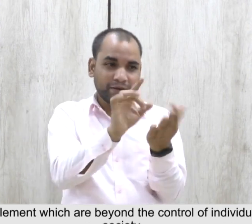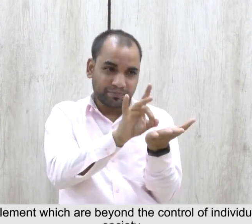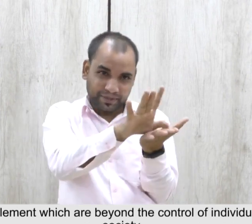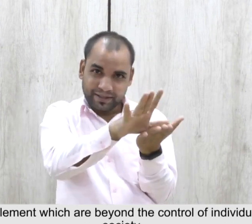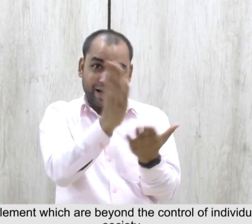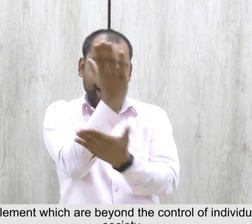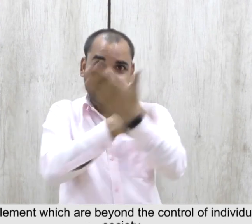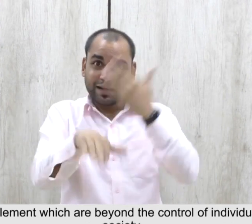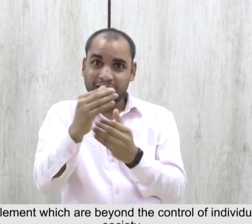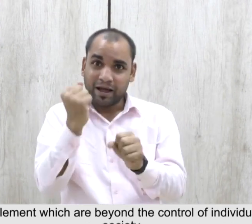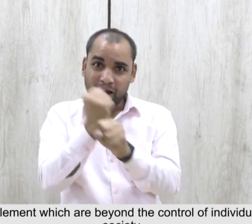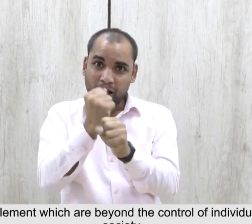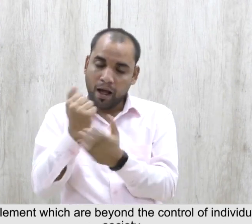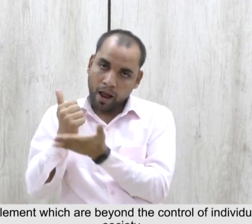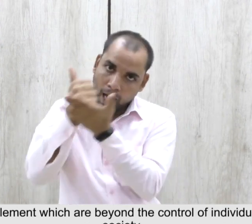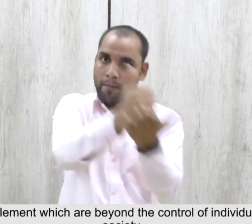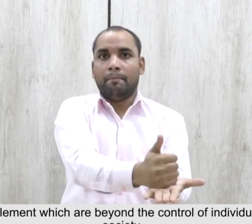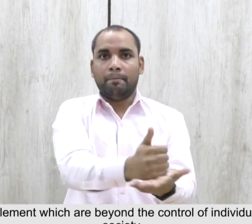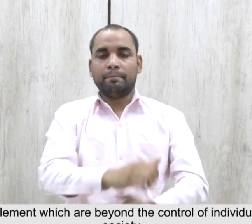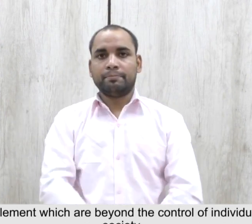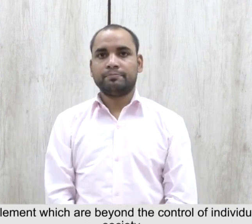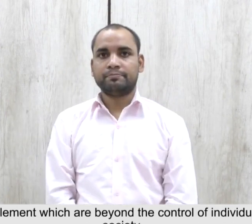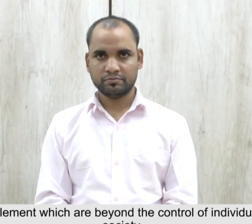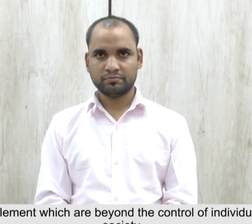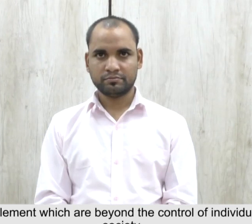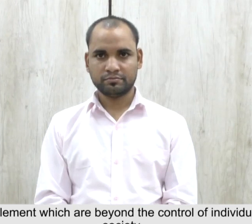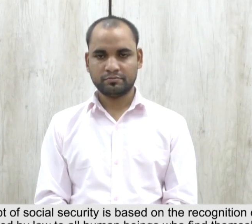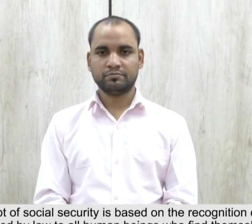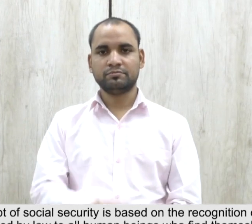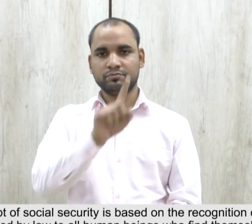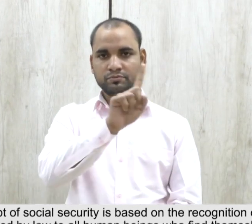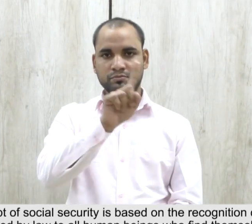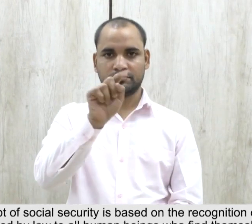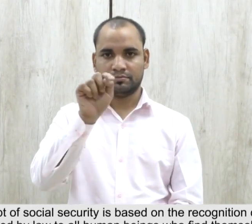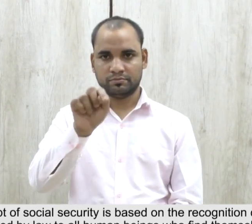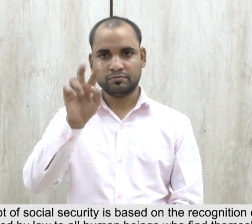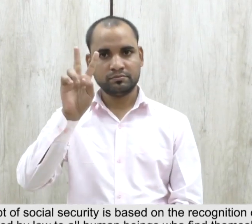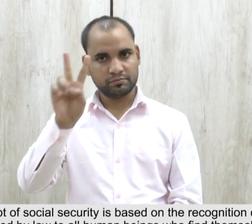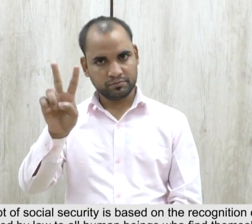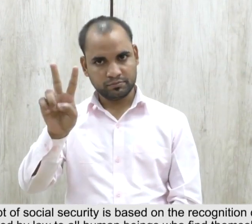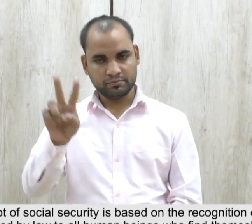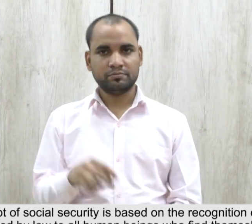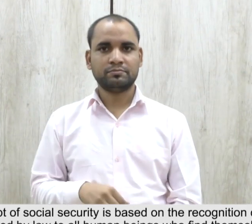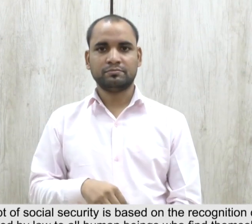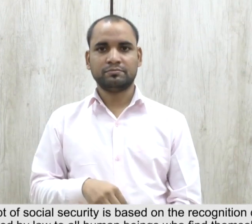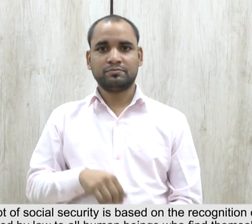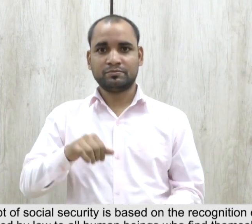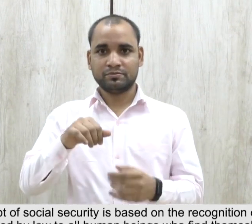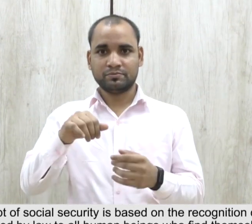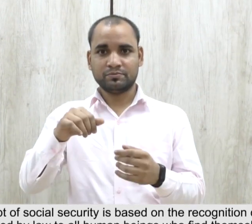disablement, which are beyond the control of individual members of the society. 11.2. The ILO concept of social security